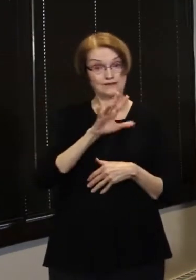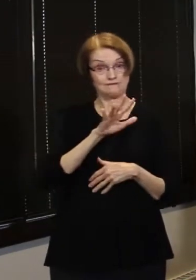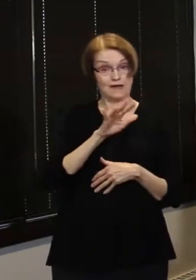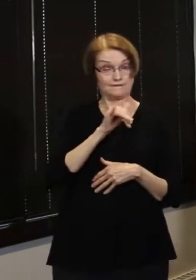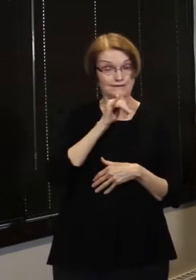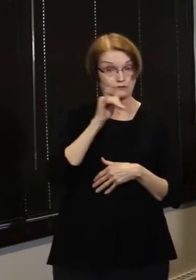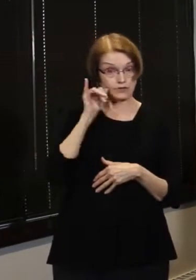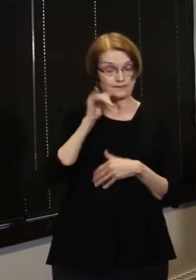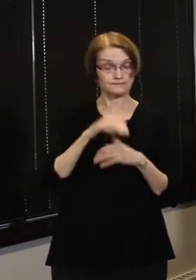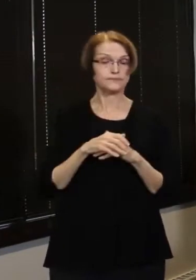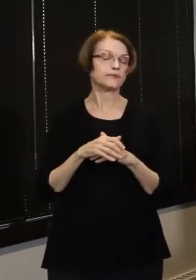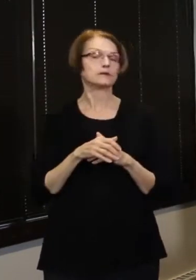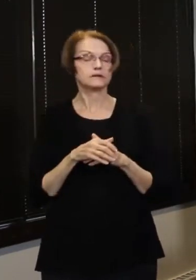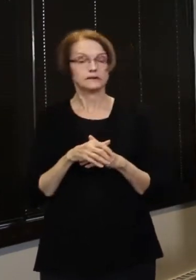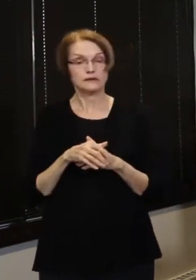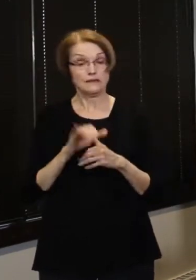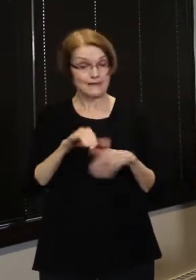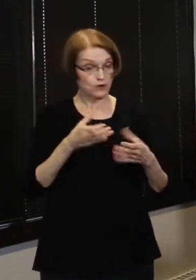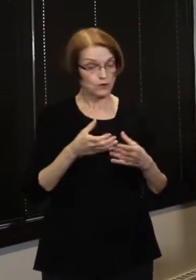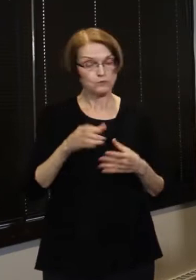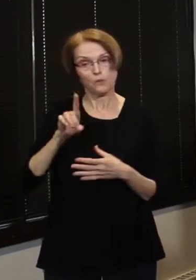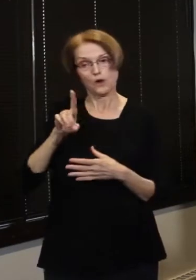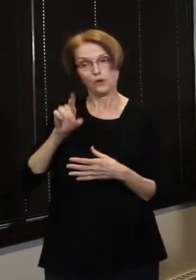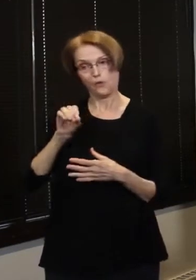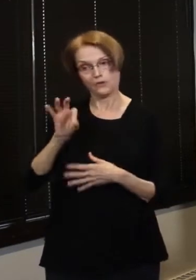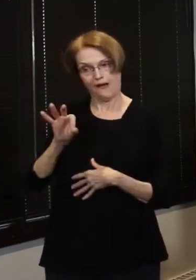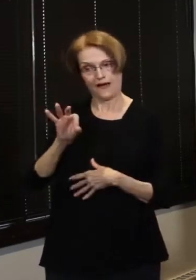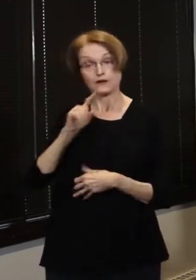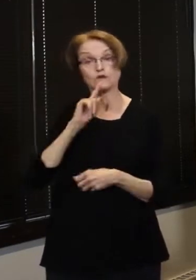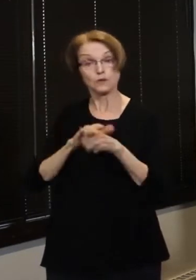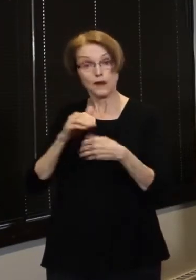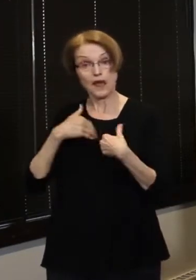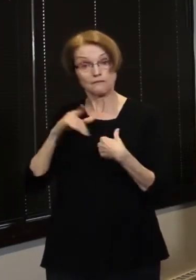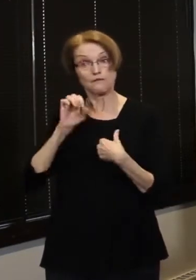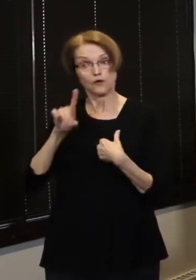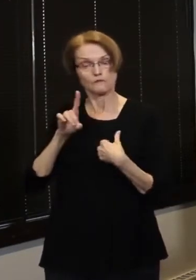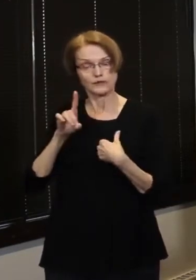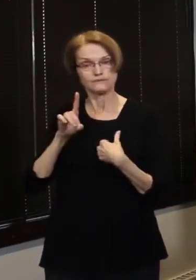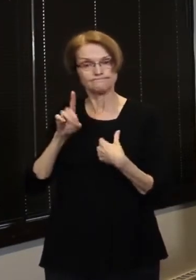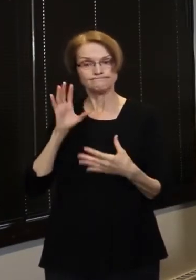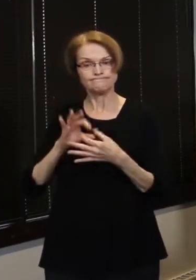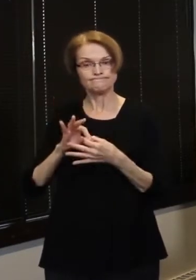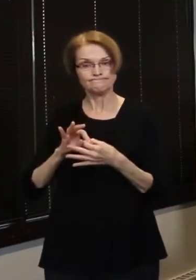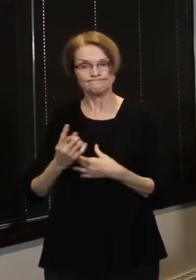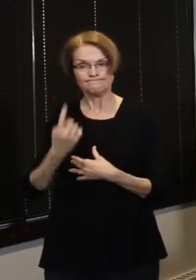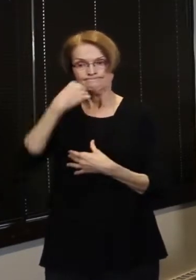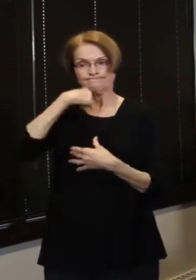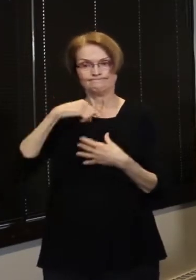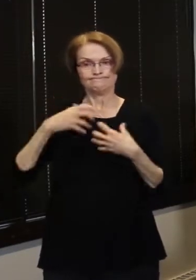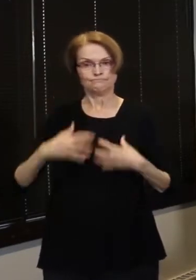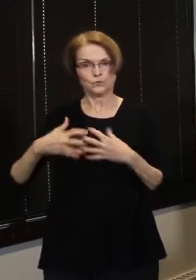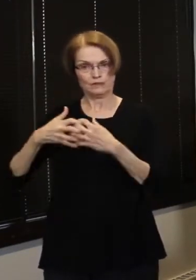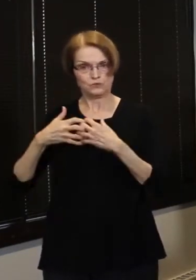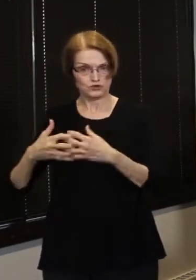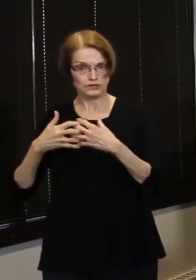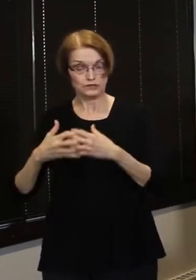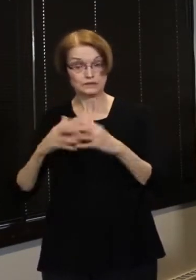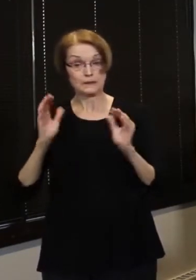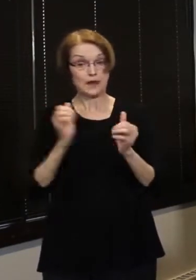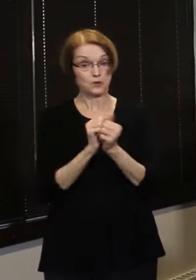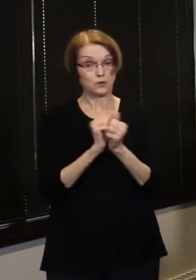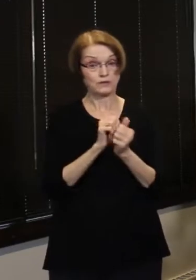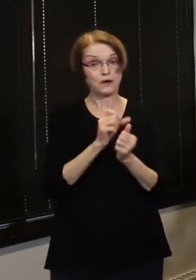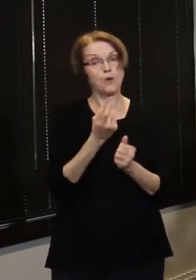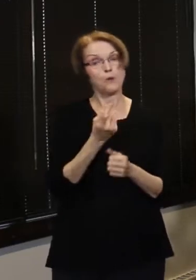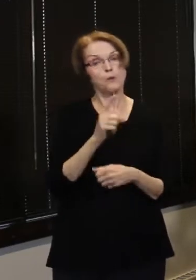yesterday. And we have 109 confirmed COVID-positive patients on ventilators today, compared with